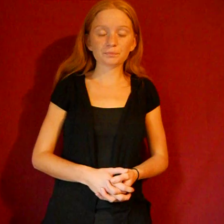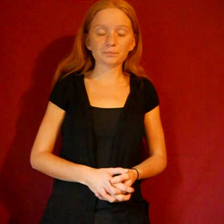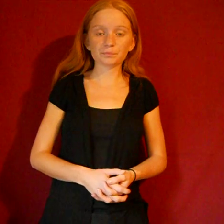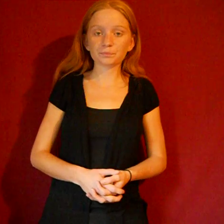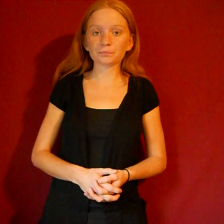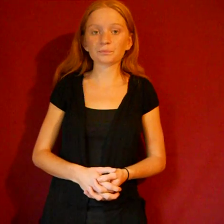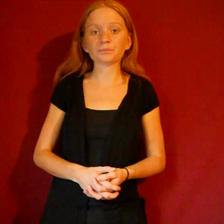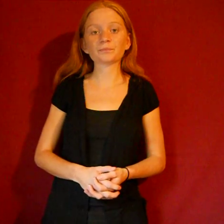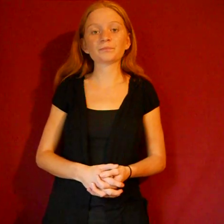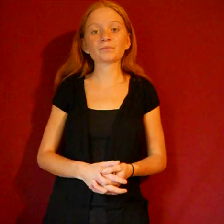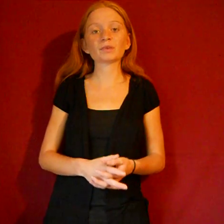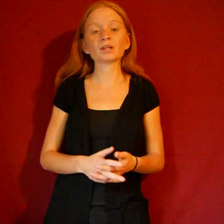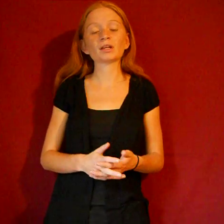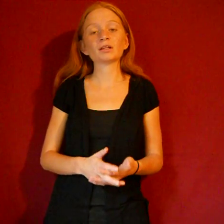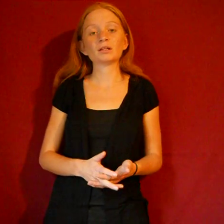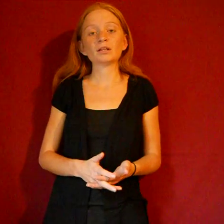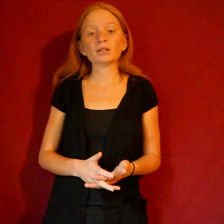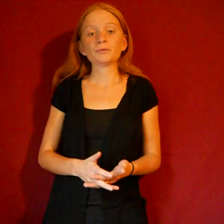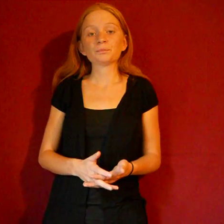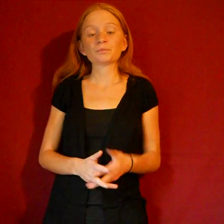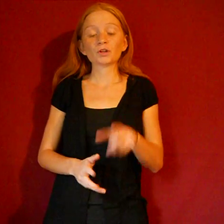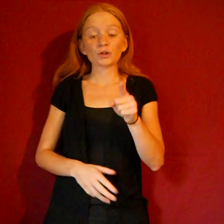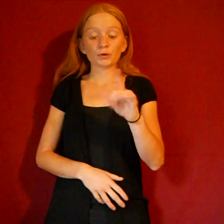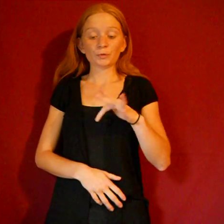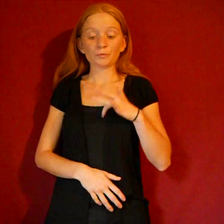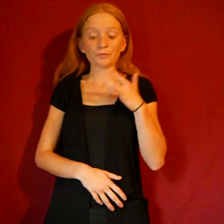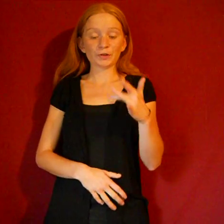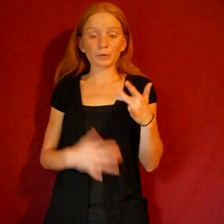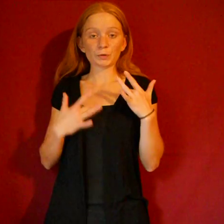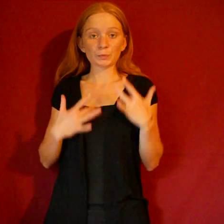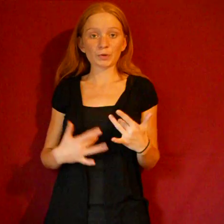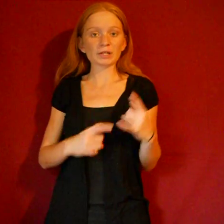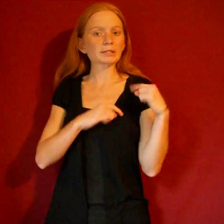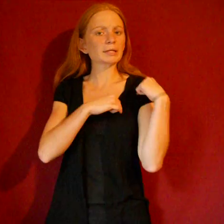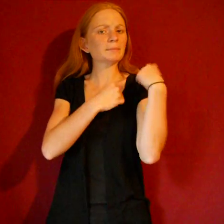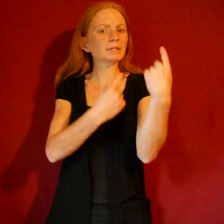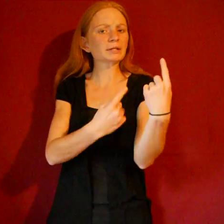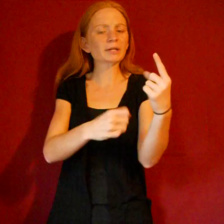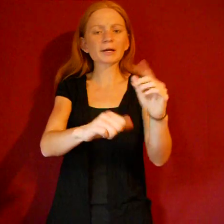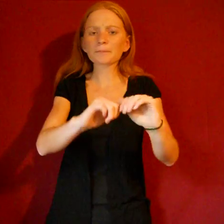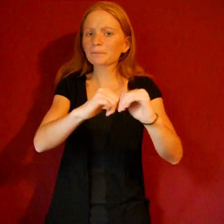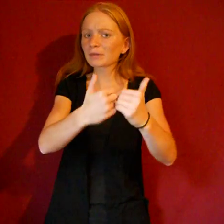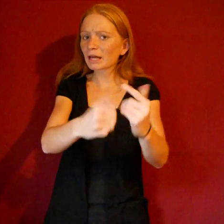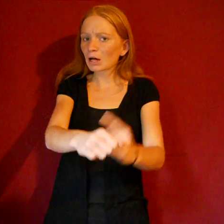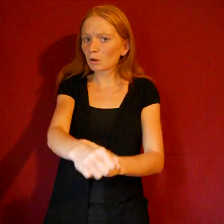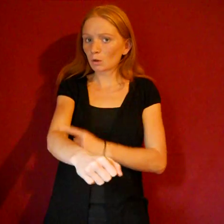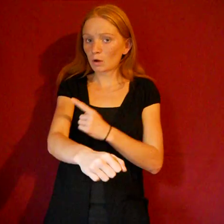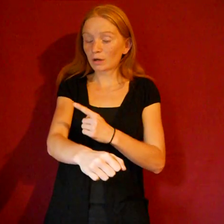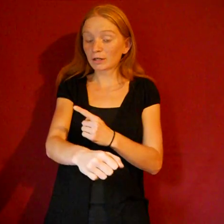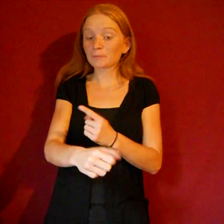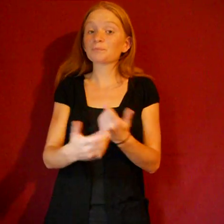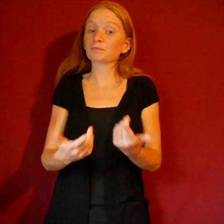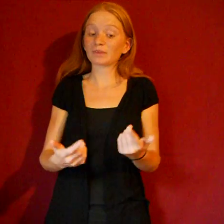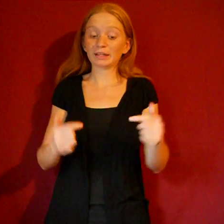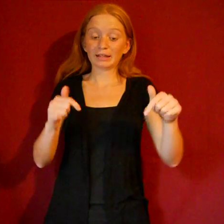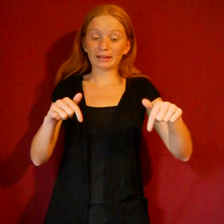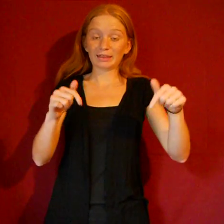How long have you noticed feeling depressed this time? And is this the first time that you've had an episode